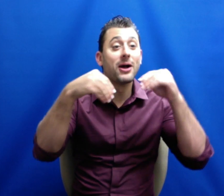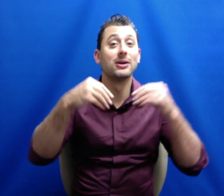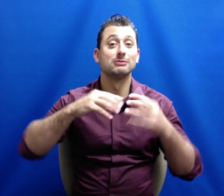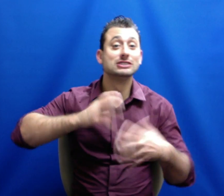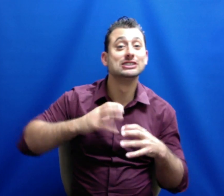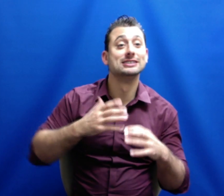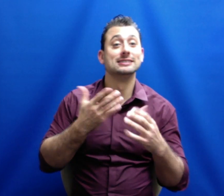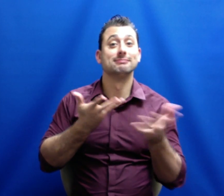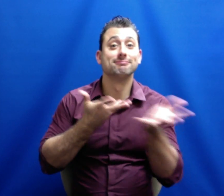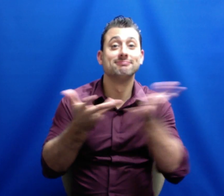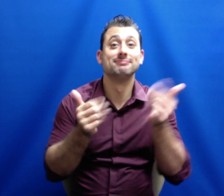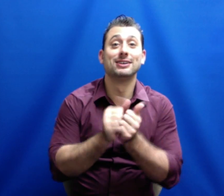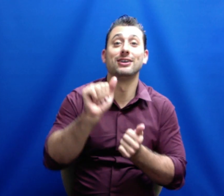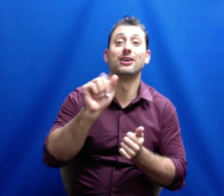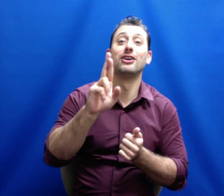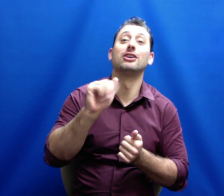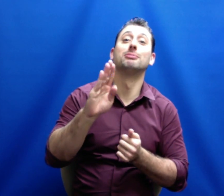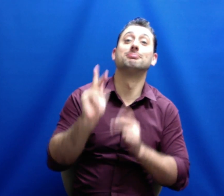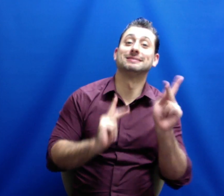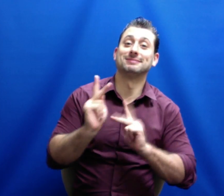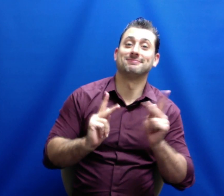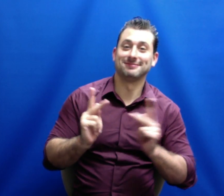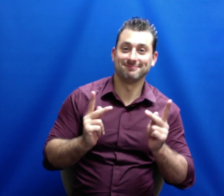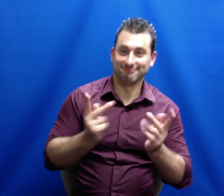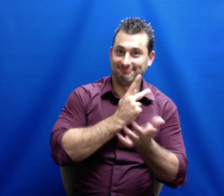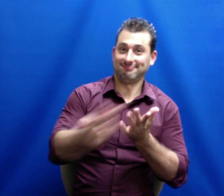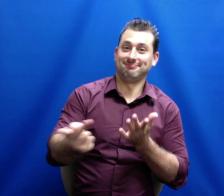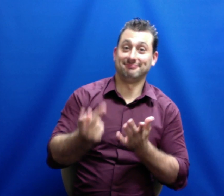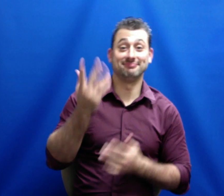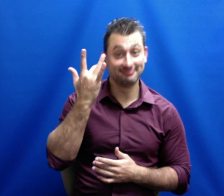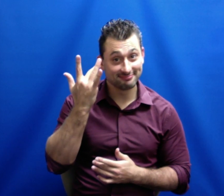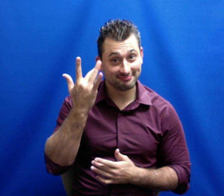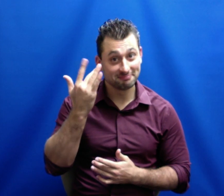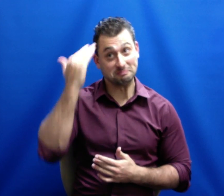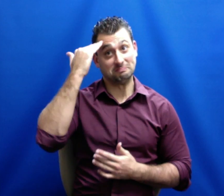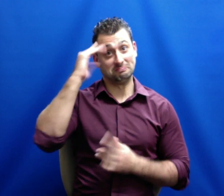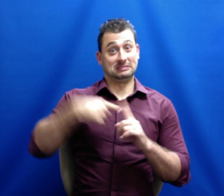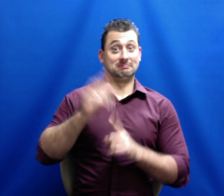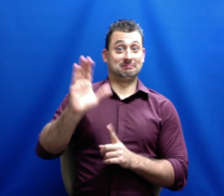So going to market his washing machines, you can see that would also play into the fact, because the culture